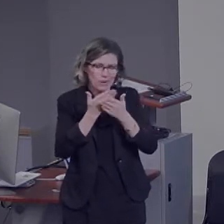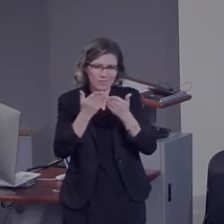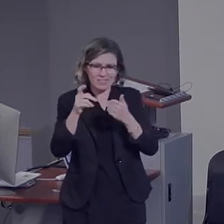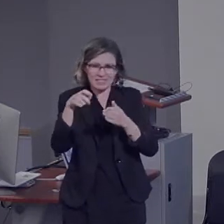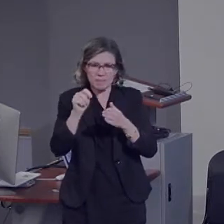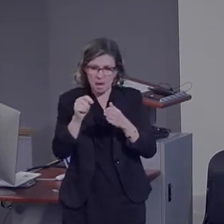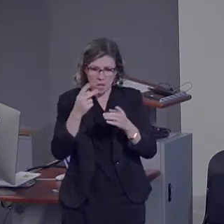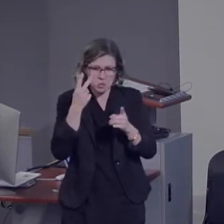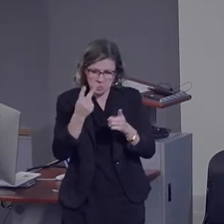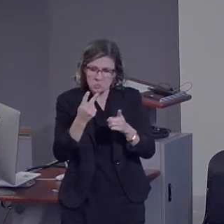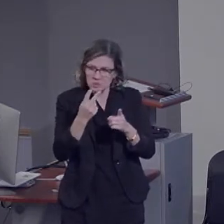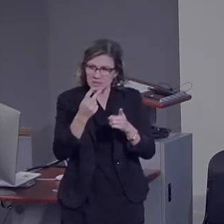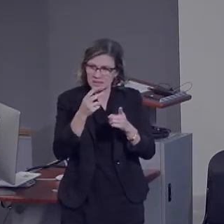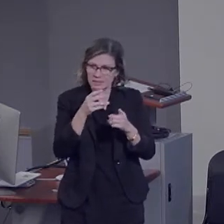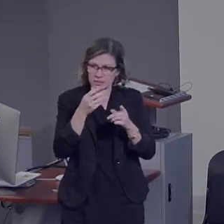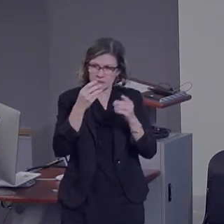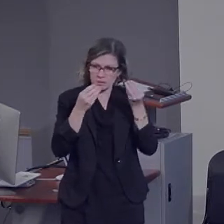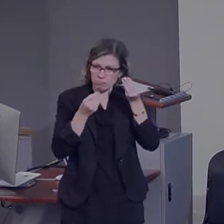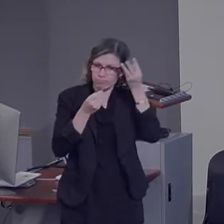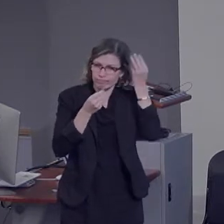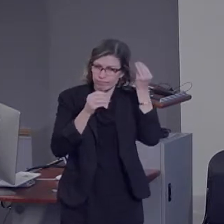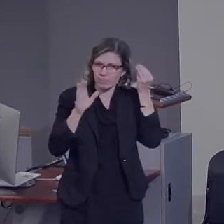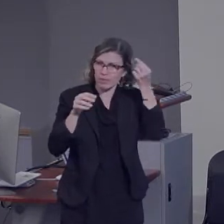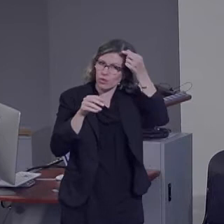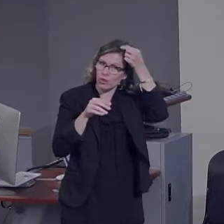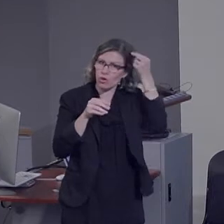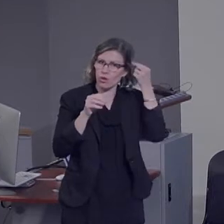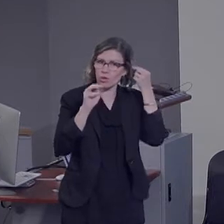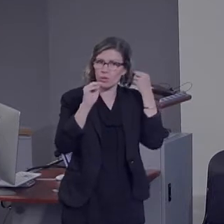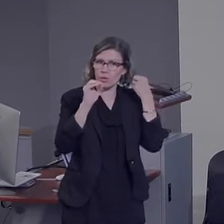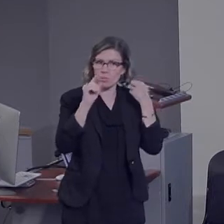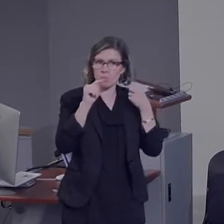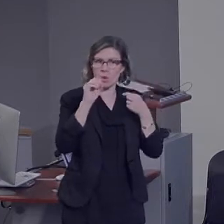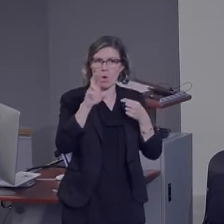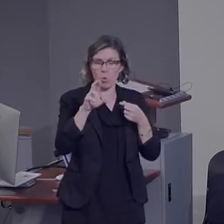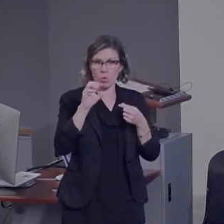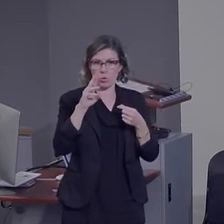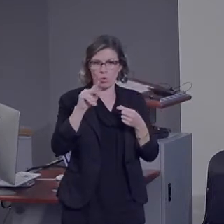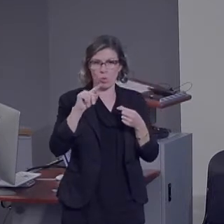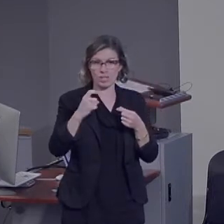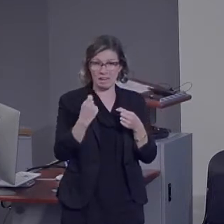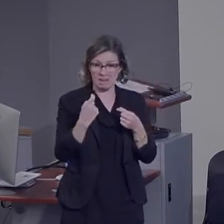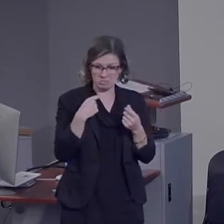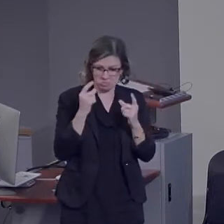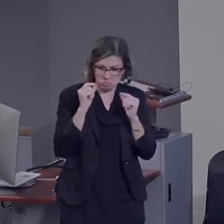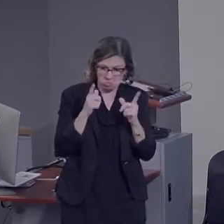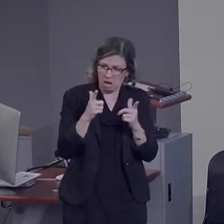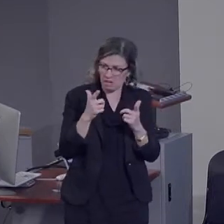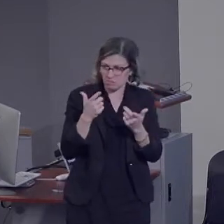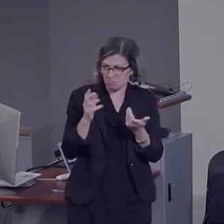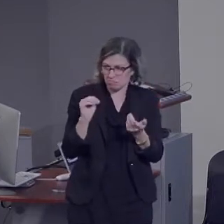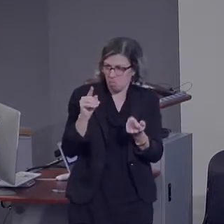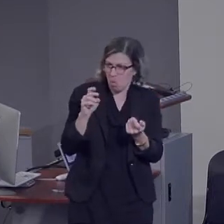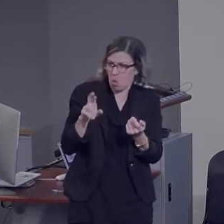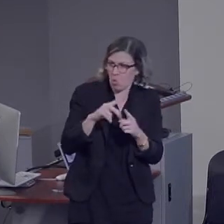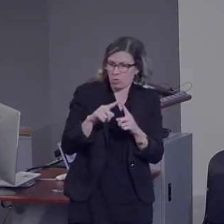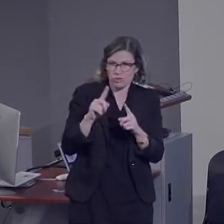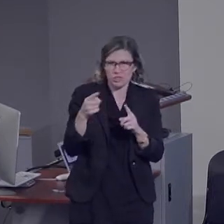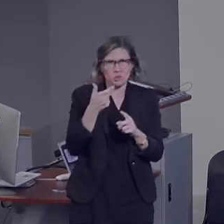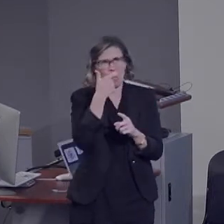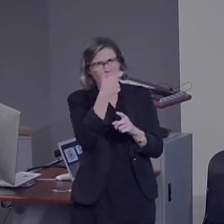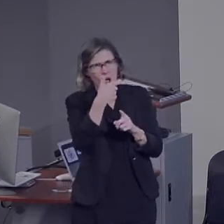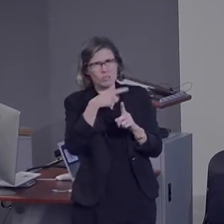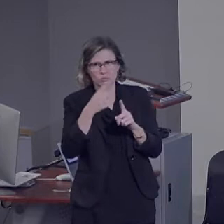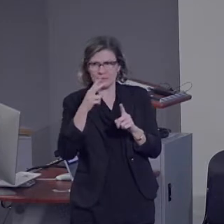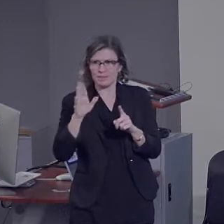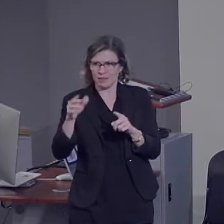have an activation of the motor cortex, which was a bit surprising, because it's a motor cortex after all.